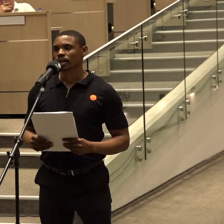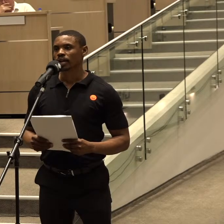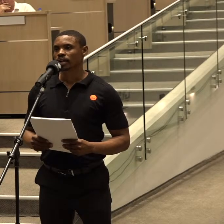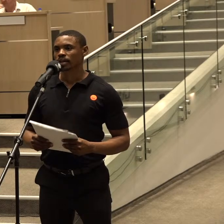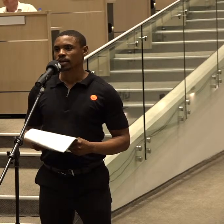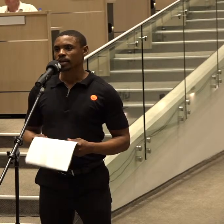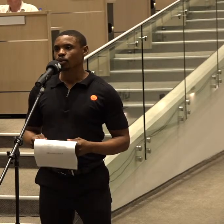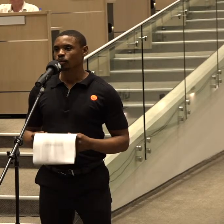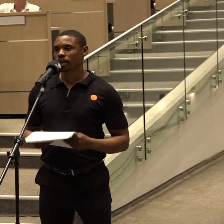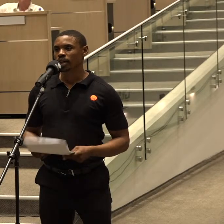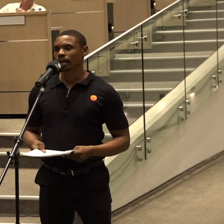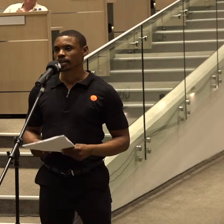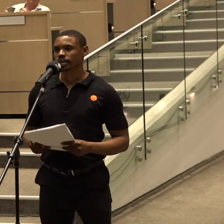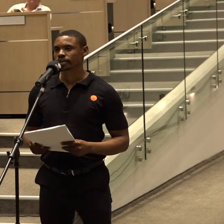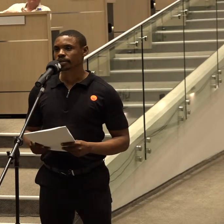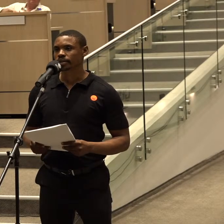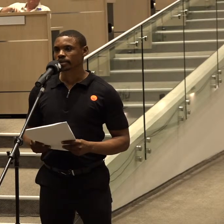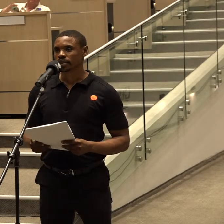foreign